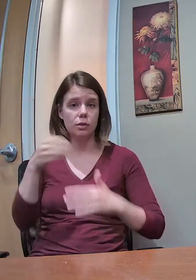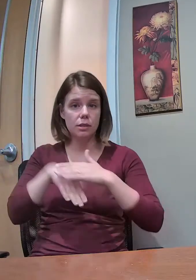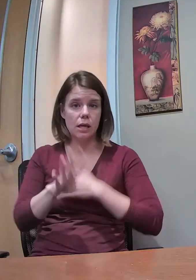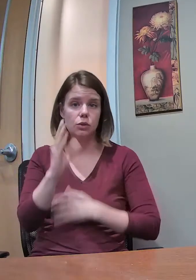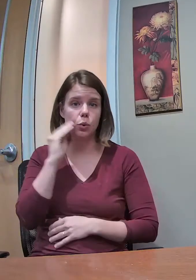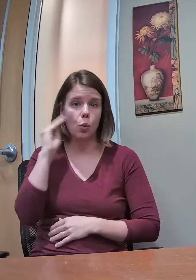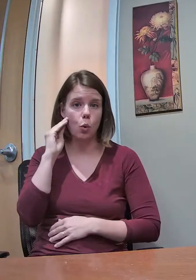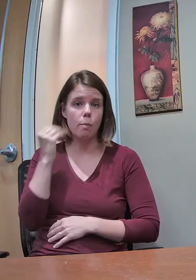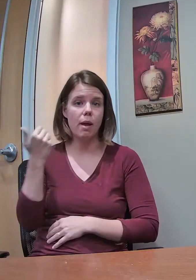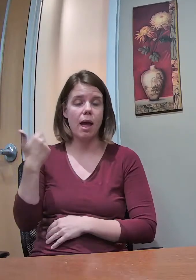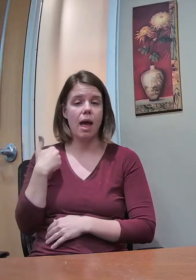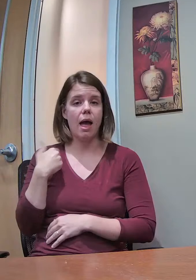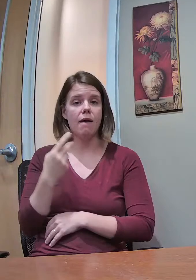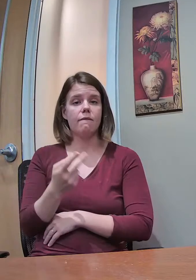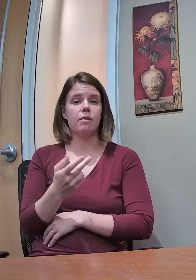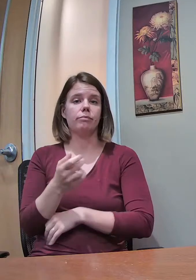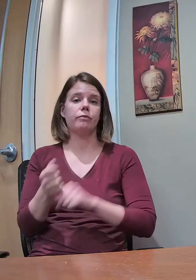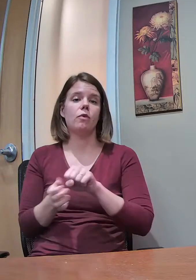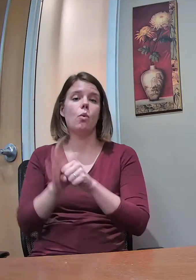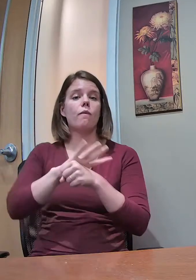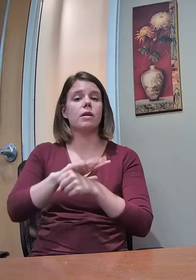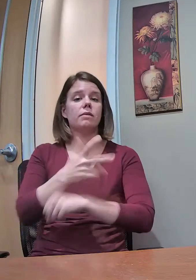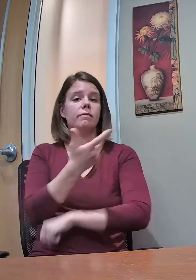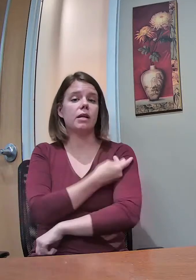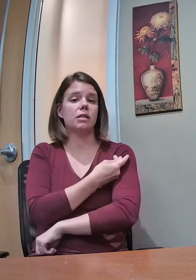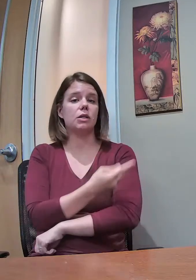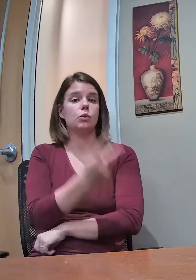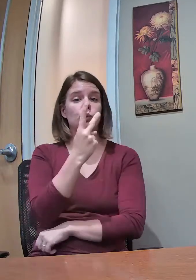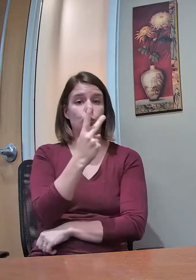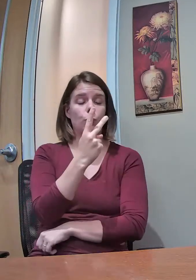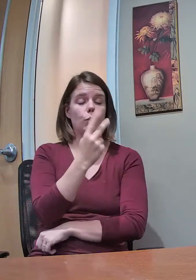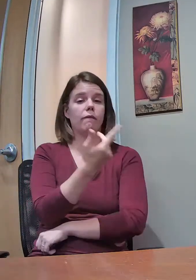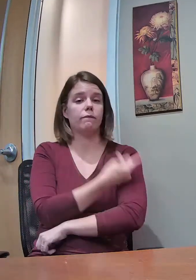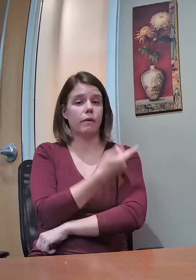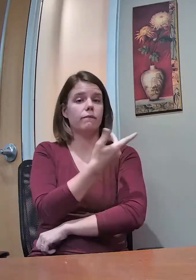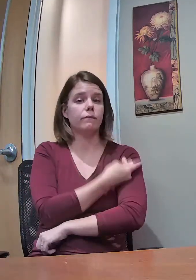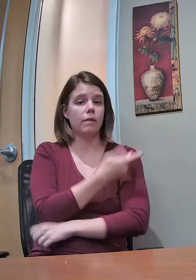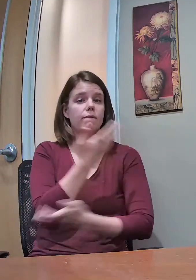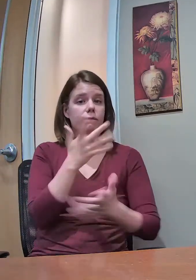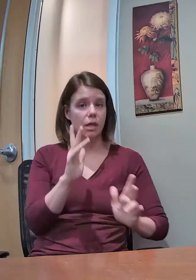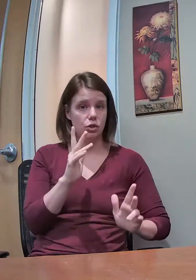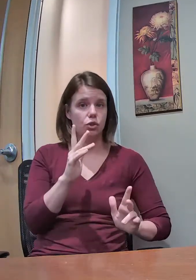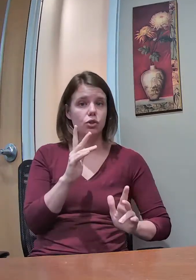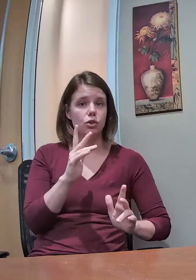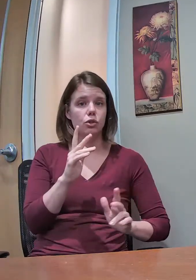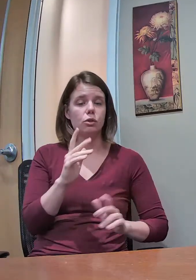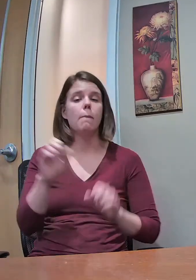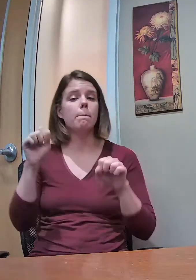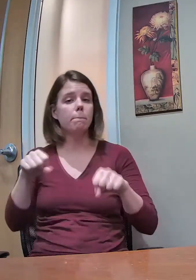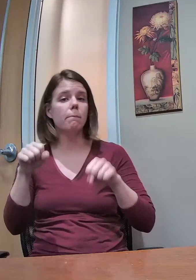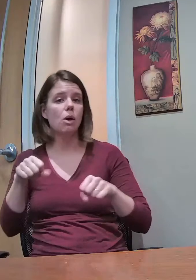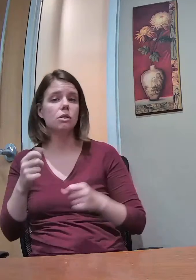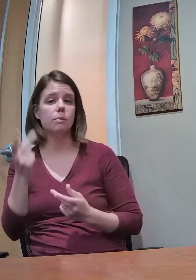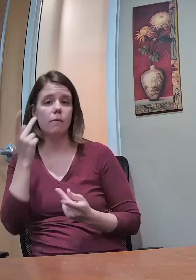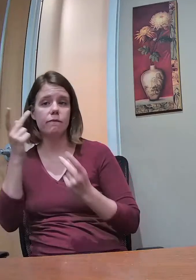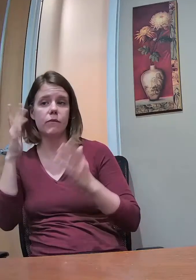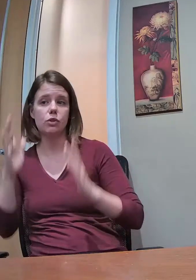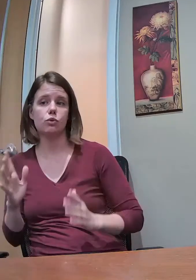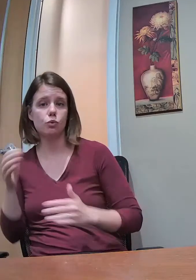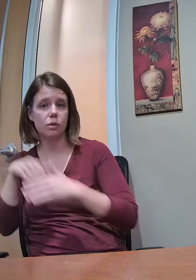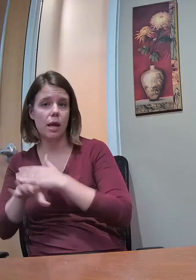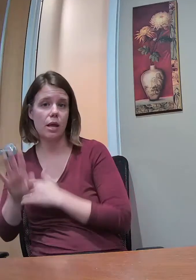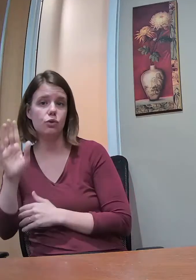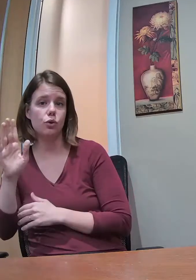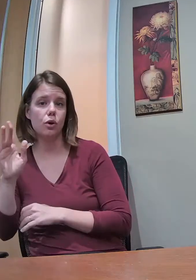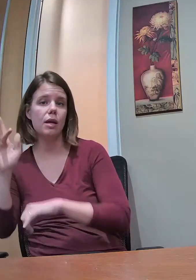who are fully immunized, provided the appropriate Infection control measures are